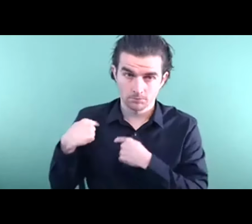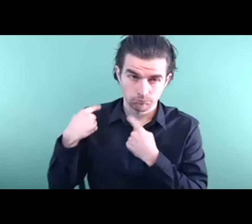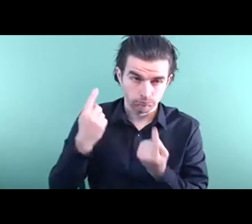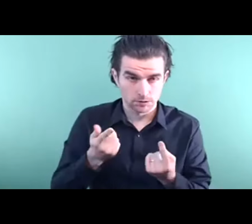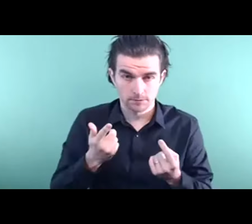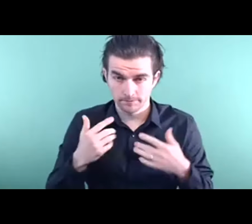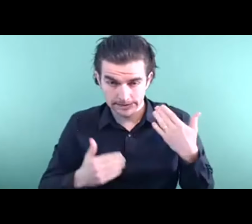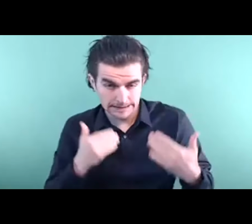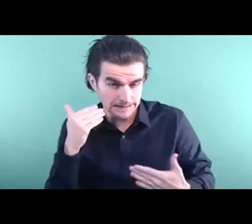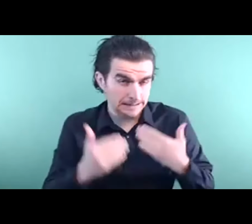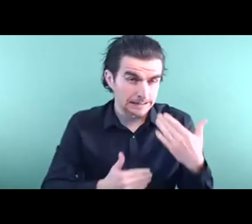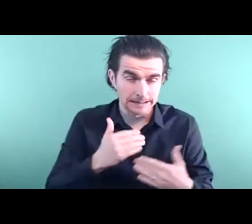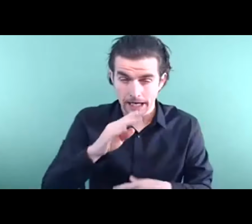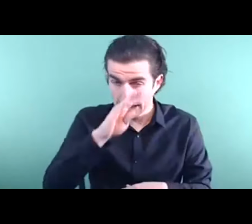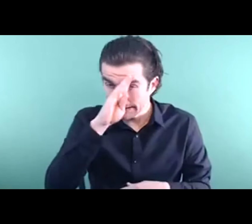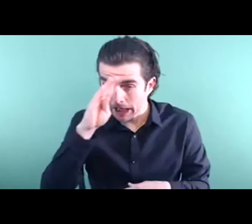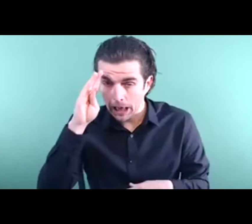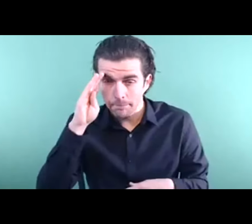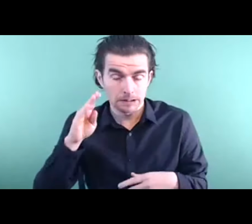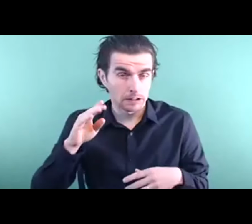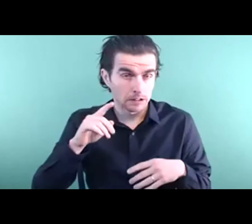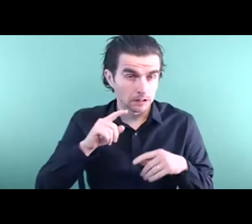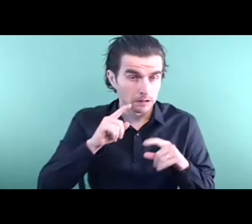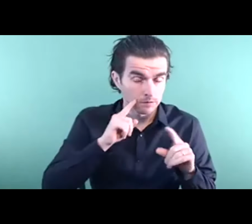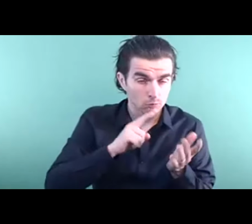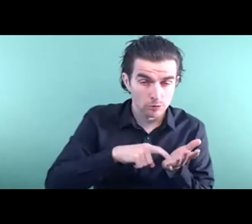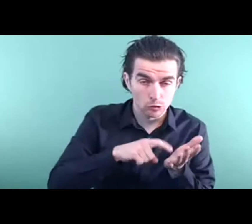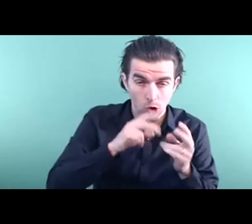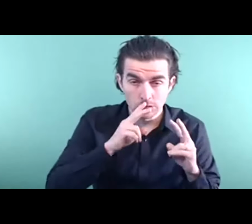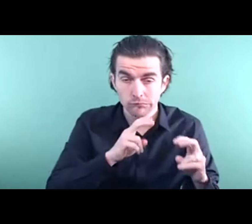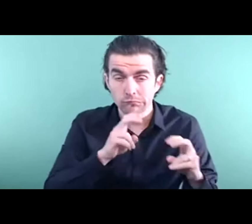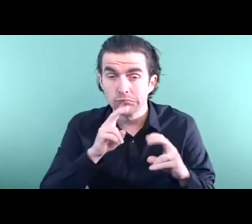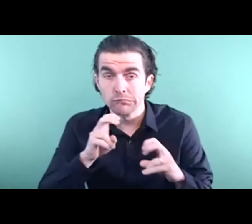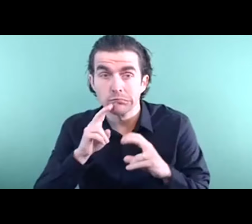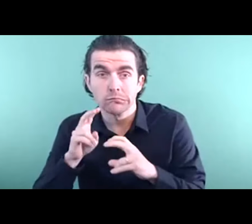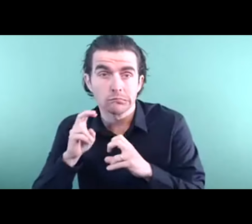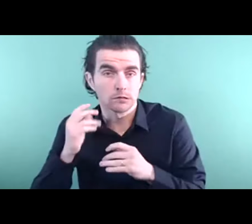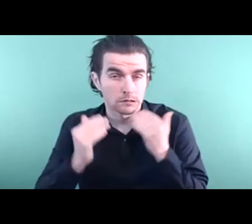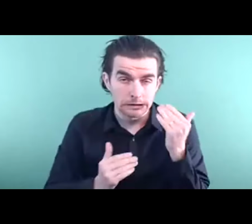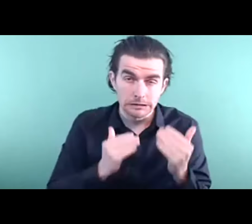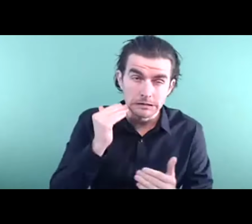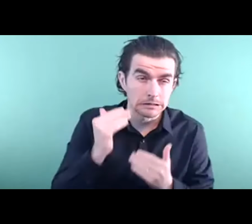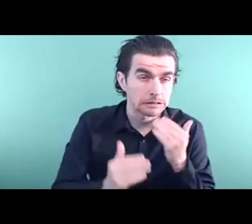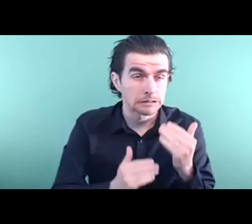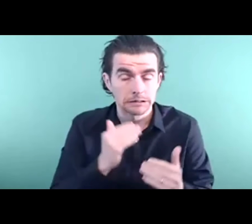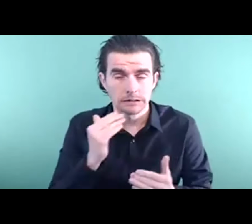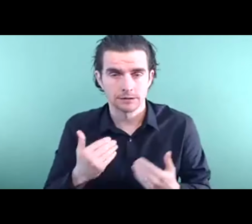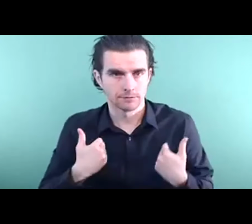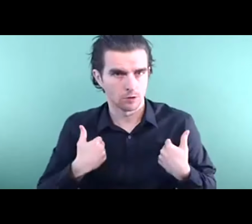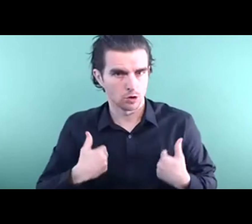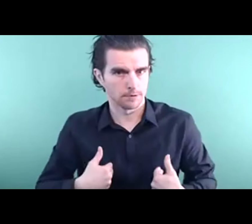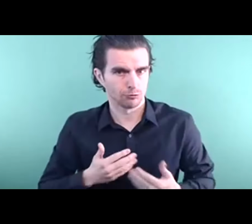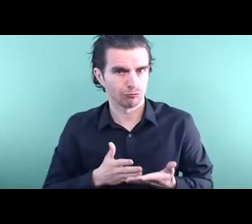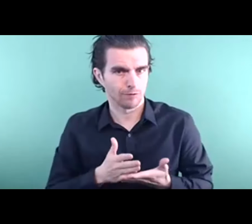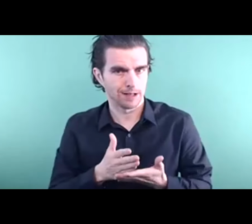move away from only the part of awareness raising and advocacy as a matter